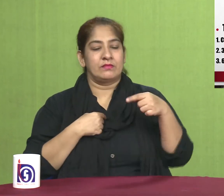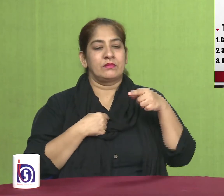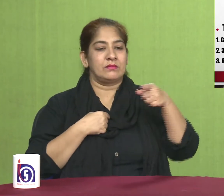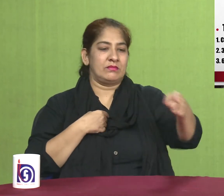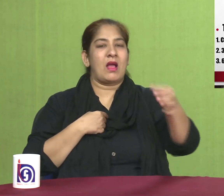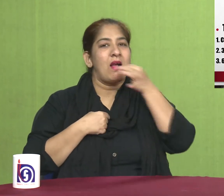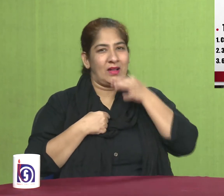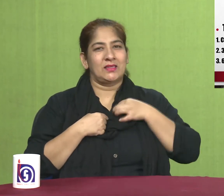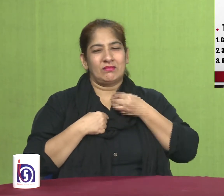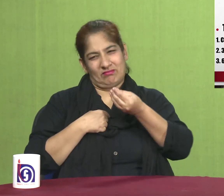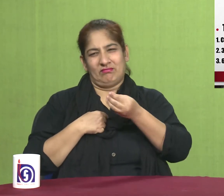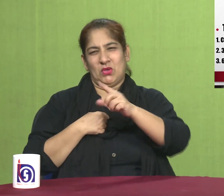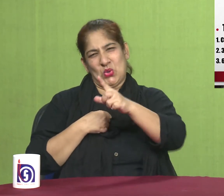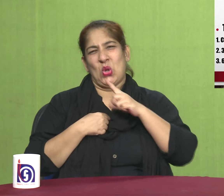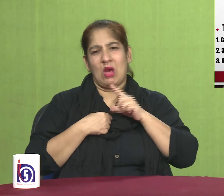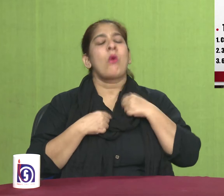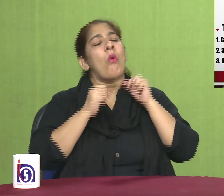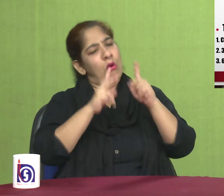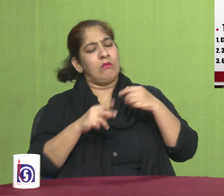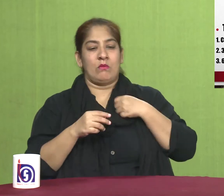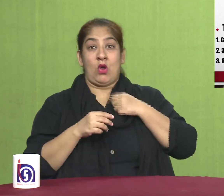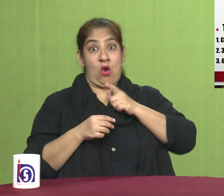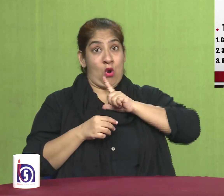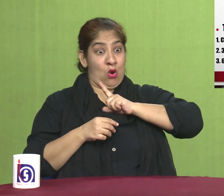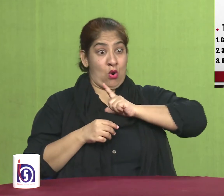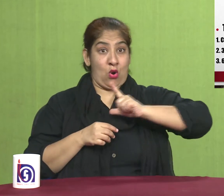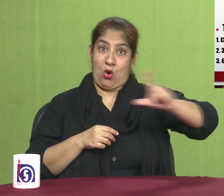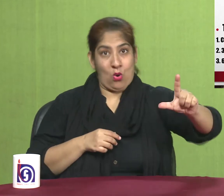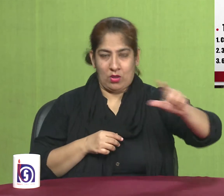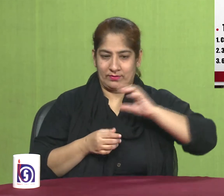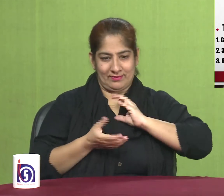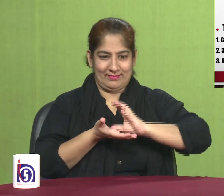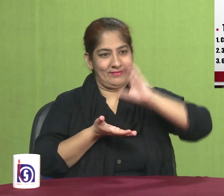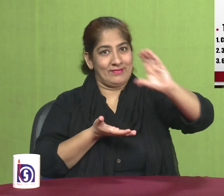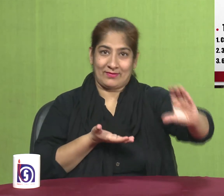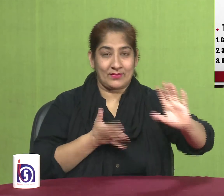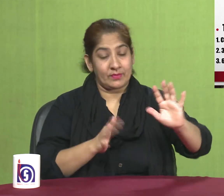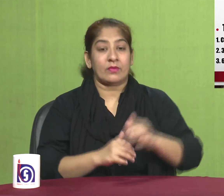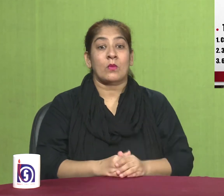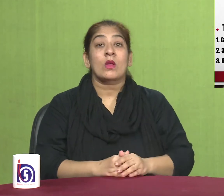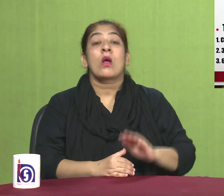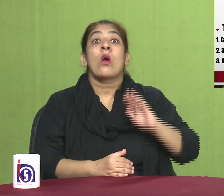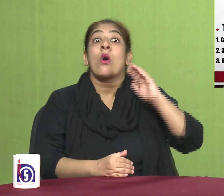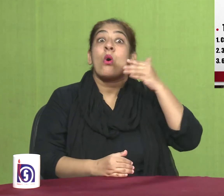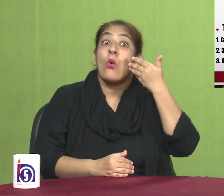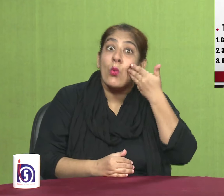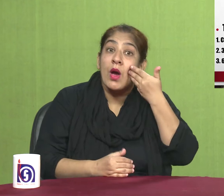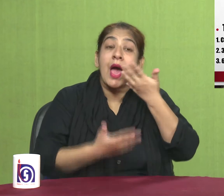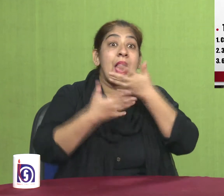take example, if I am a person and I want to take a loan and the other person has said yes, okay. Then